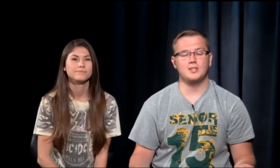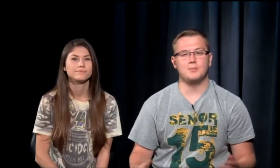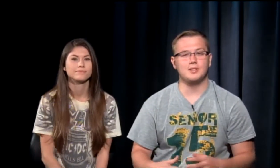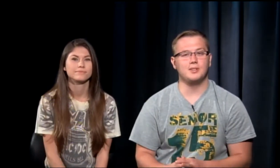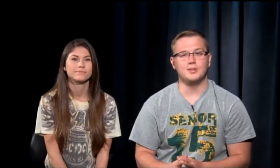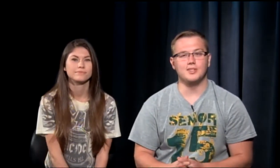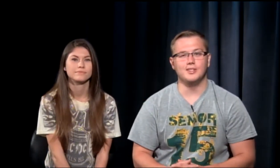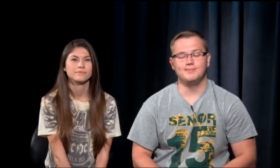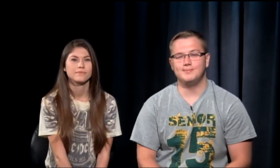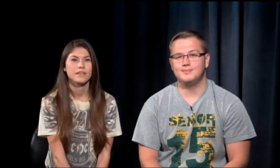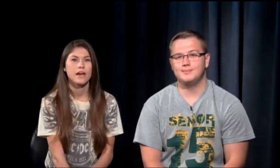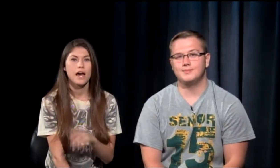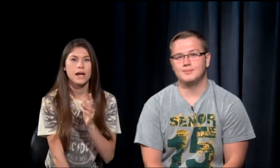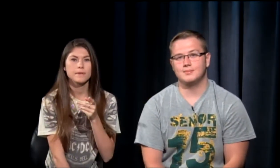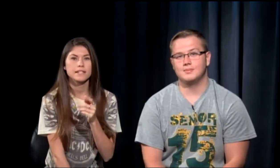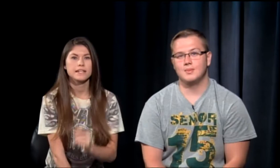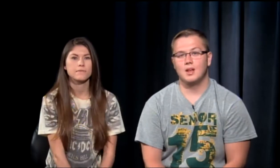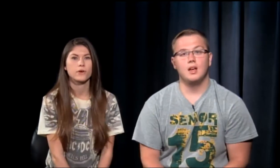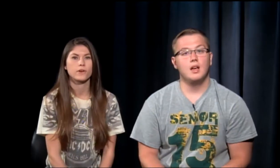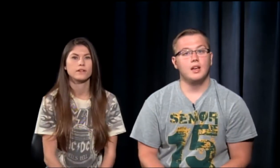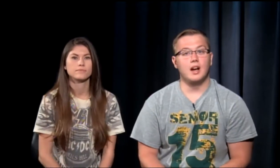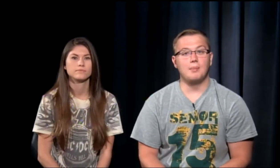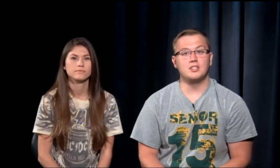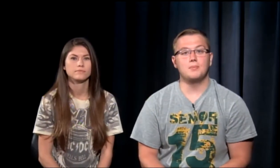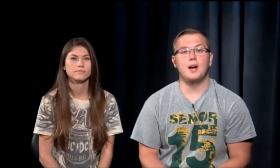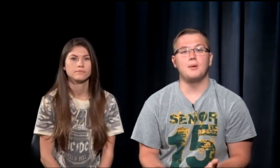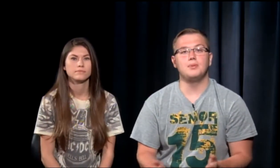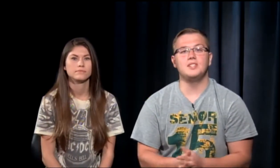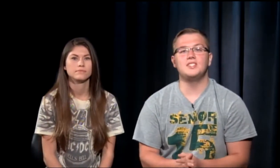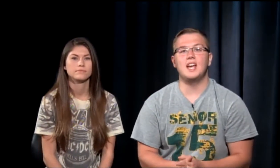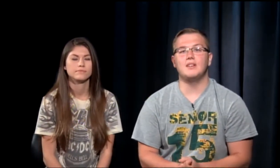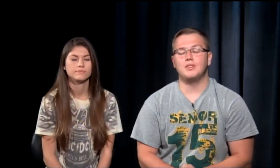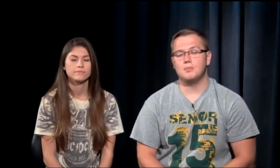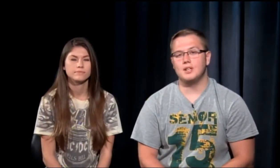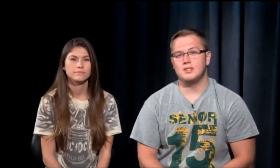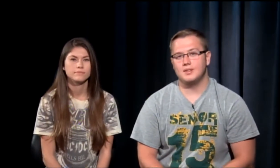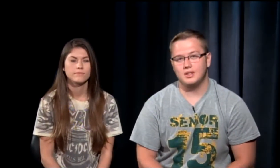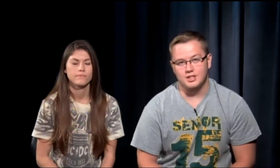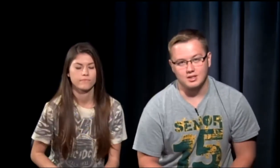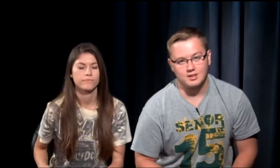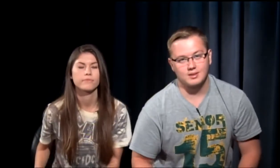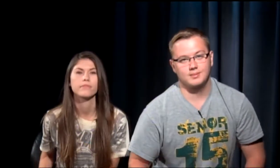announcements closely. I'm Hannah Damkroger. And I'm Austin Powell. Please stand for the Pledges of Allegiance.